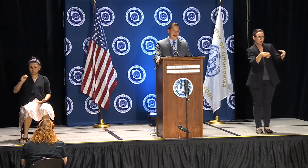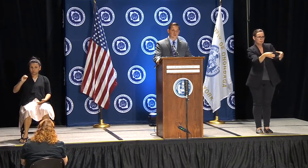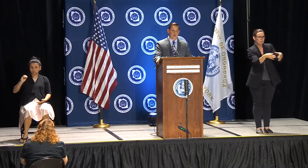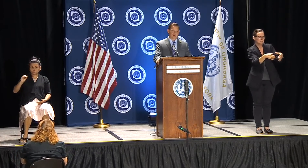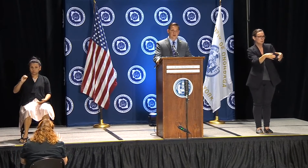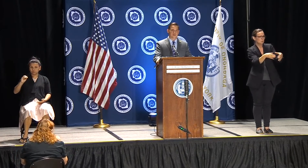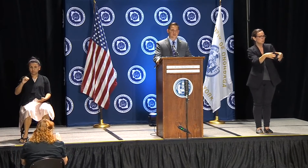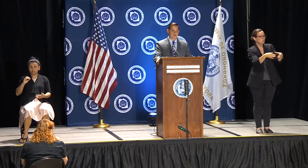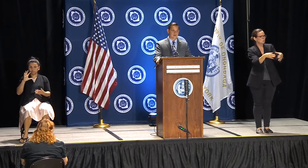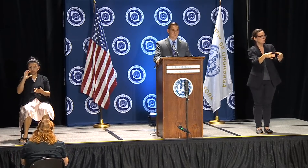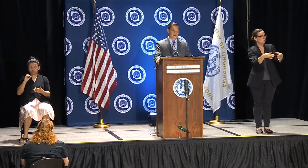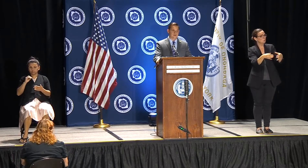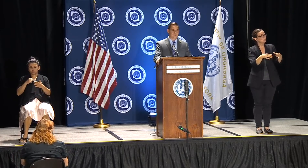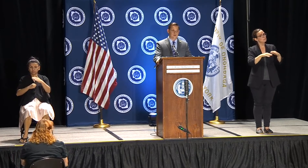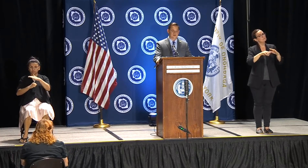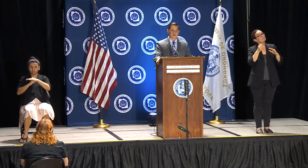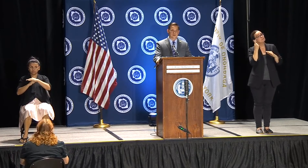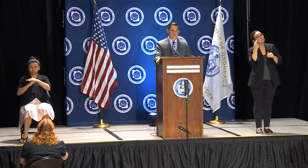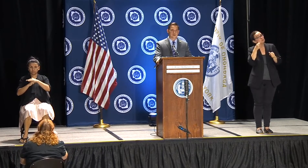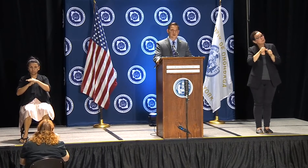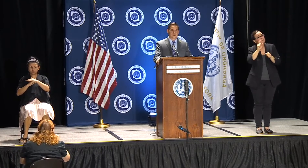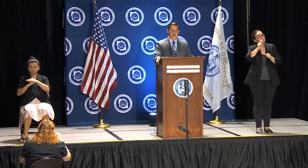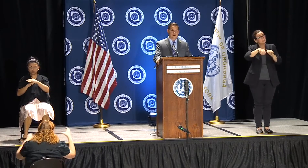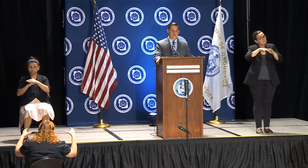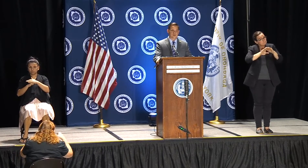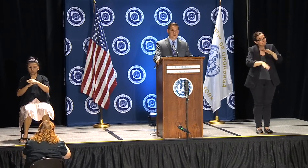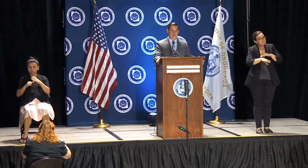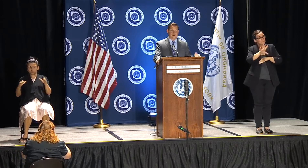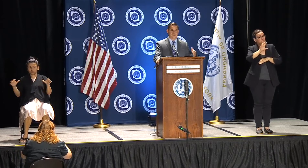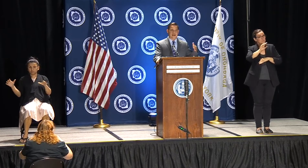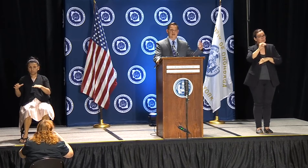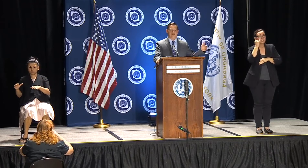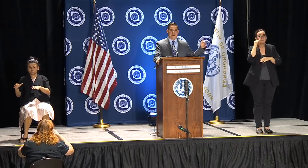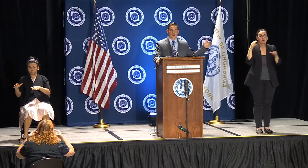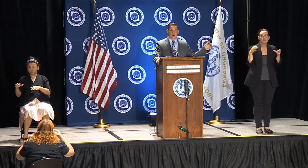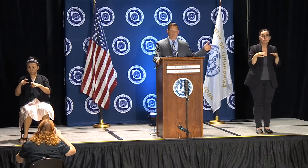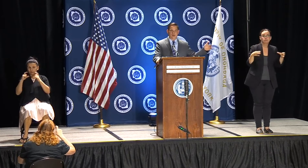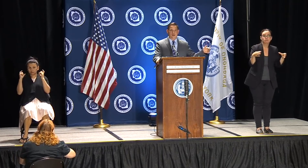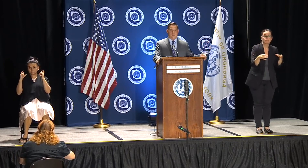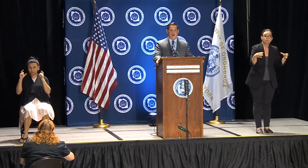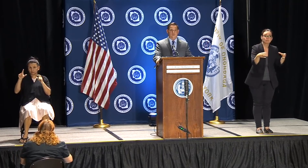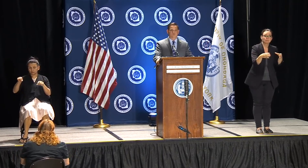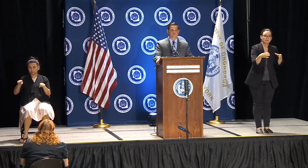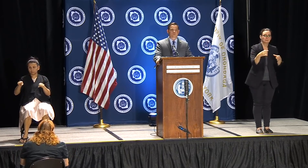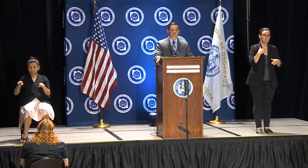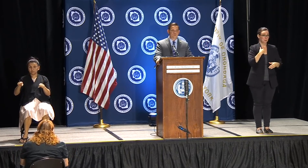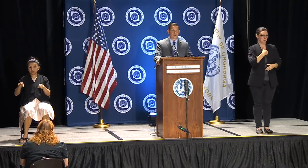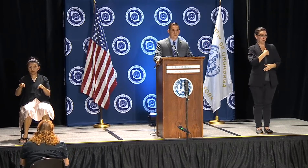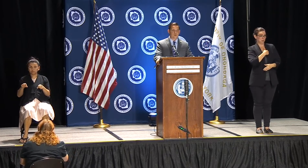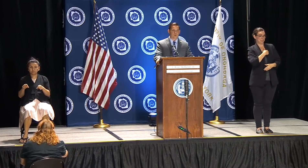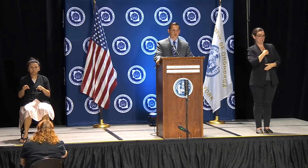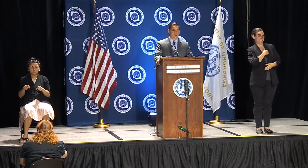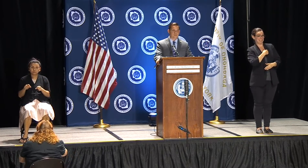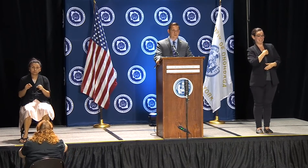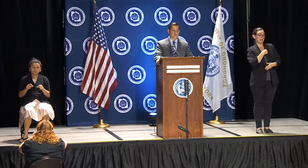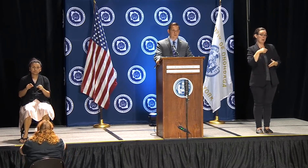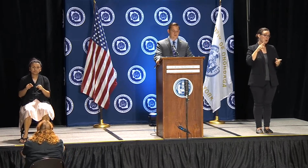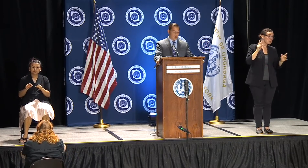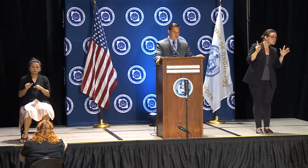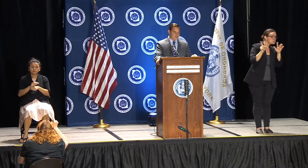certainly mask wearing, still need to do these things just because everything's gotten better. And we're